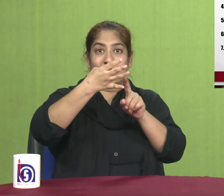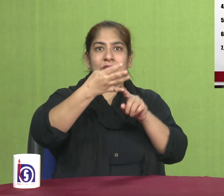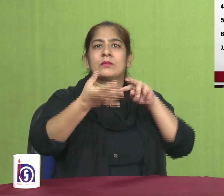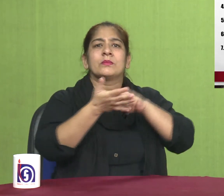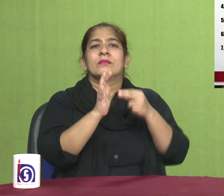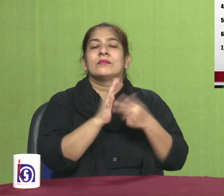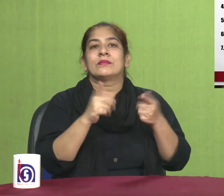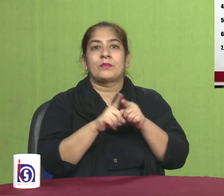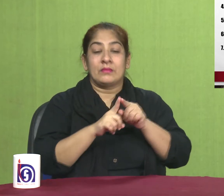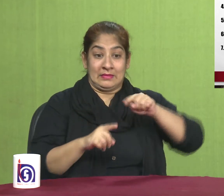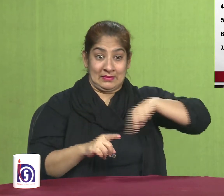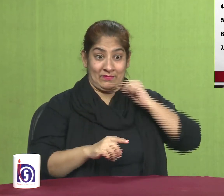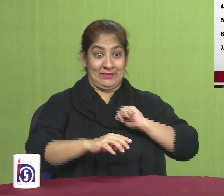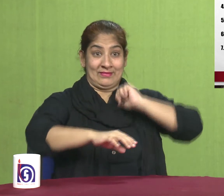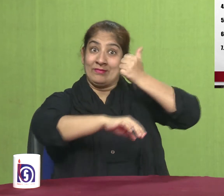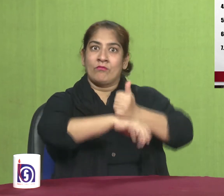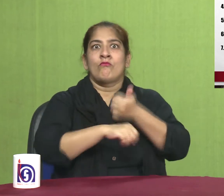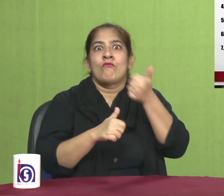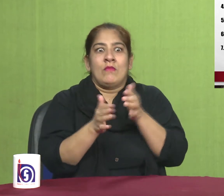The fourth important role is